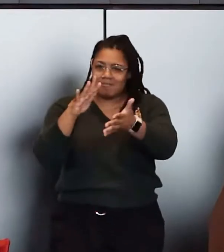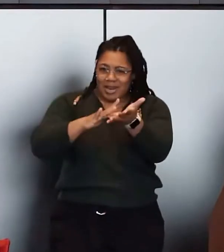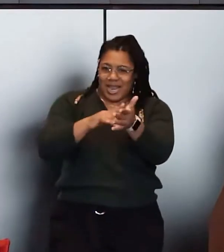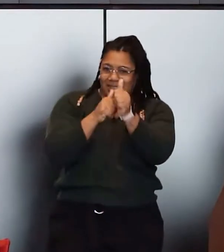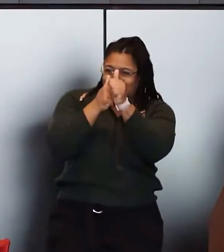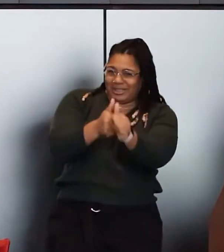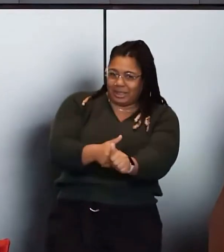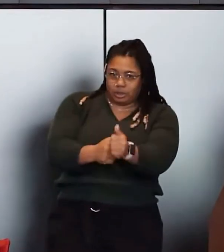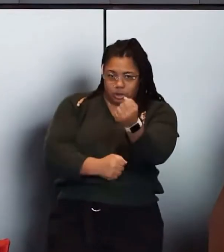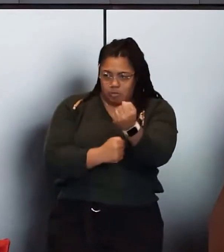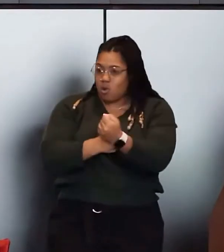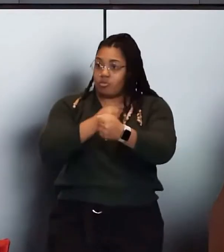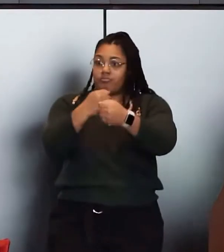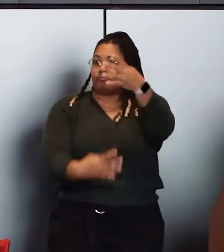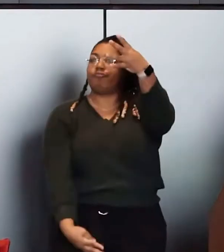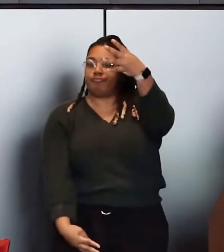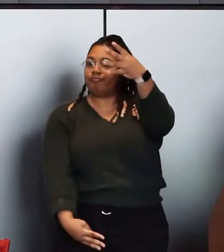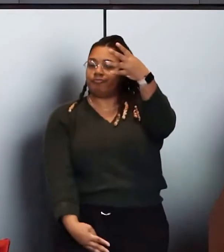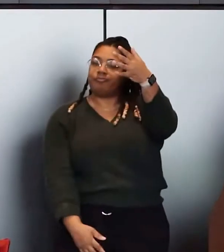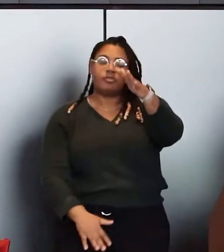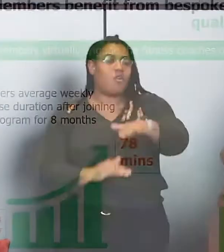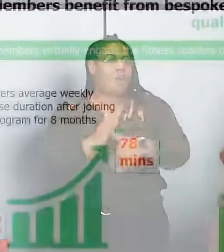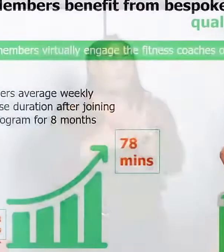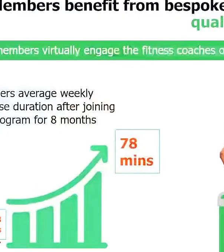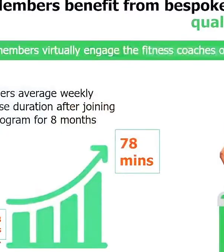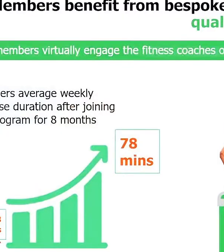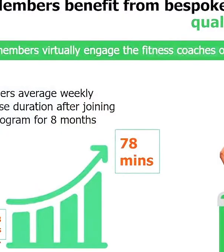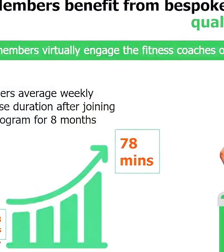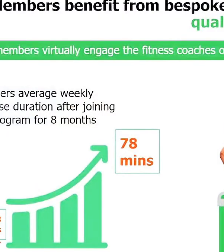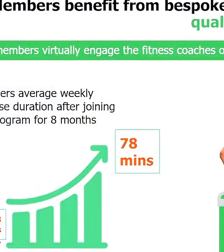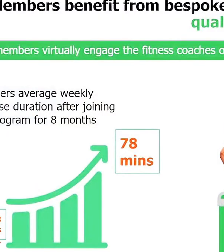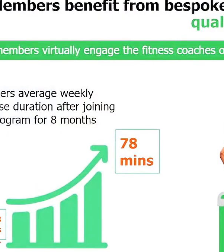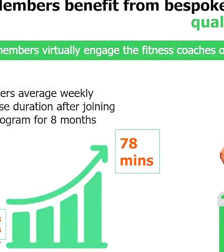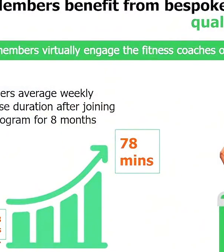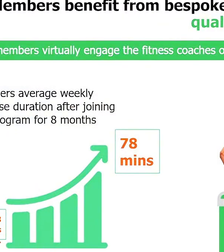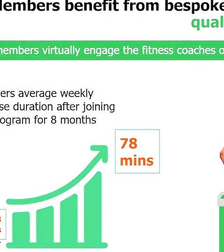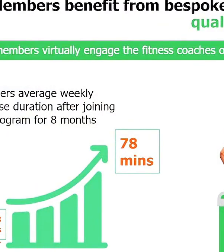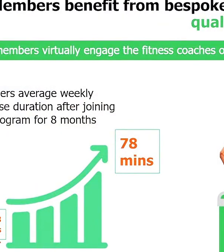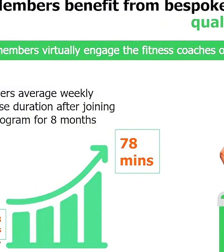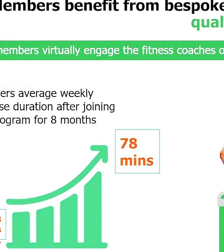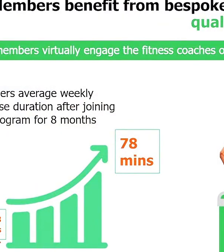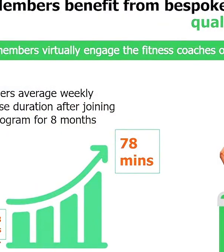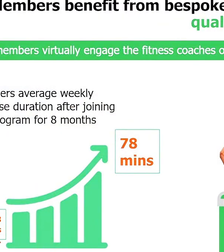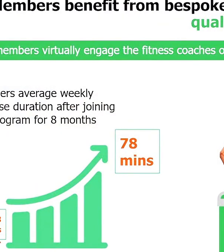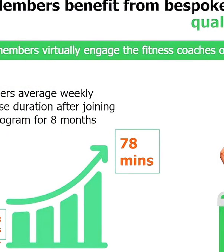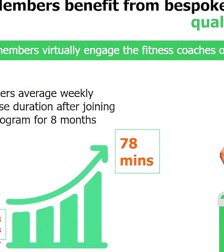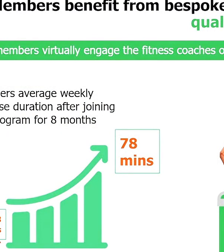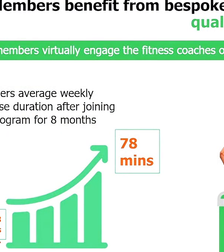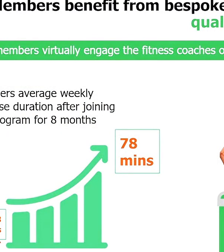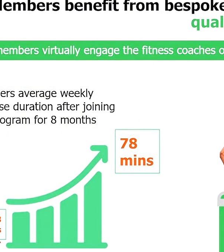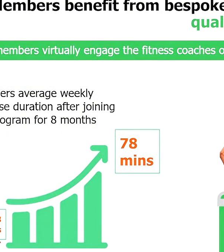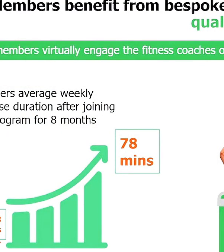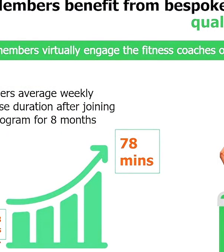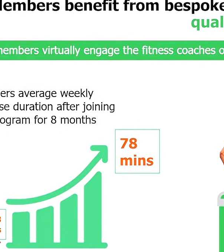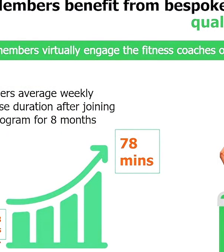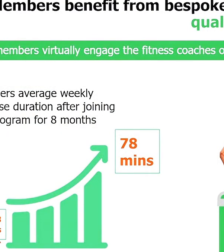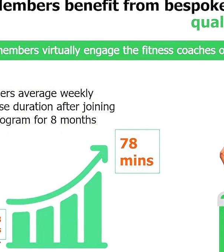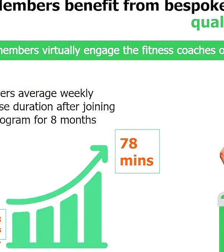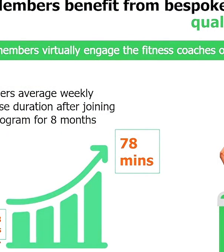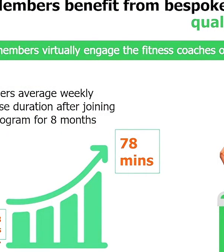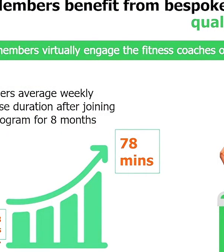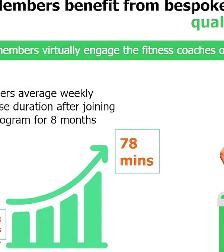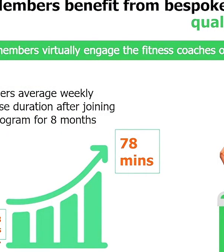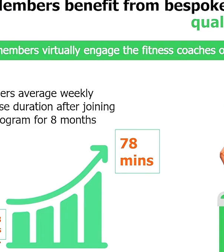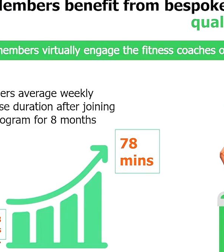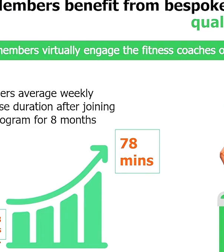all of that really around the clock. Our fitness coaches meet with them not just virtually,